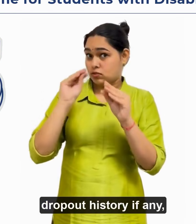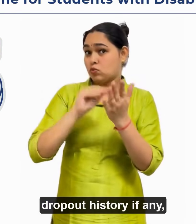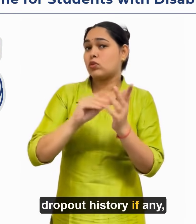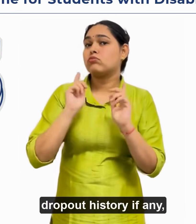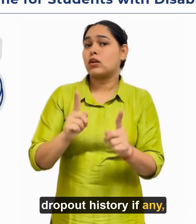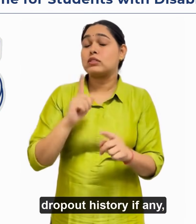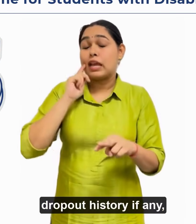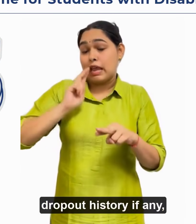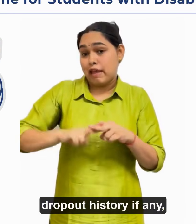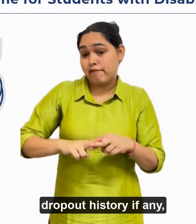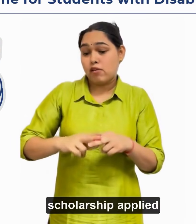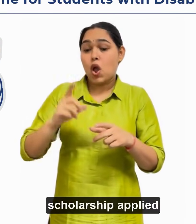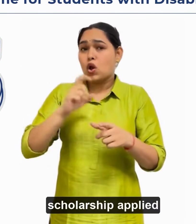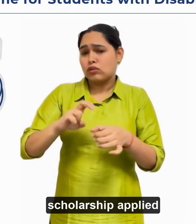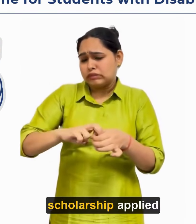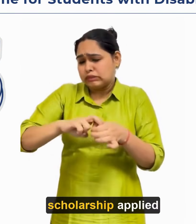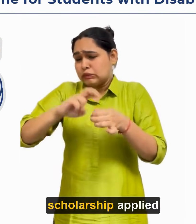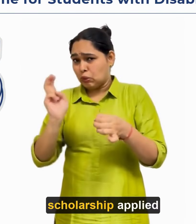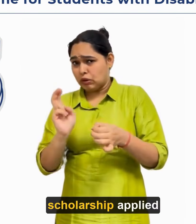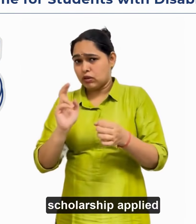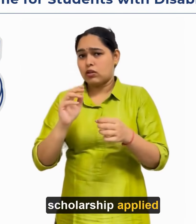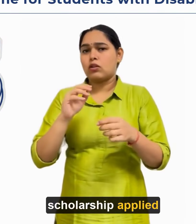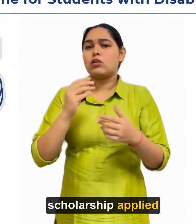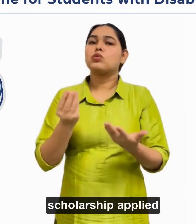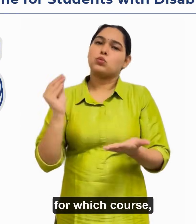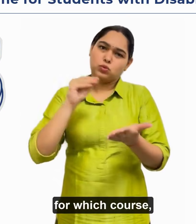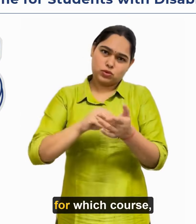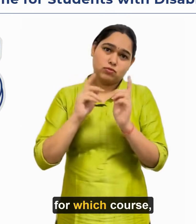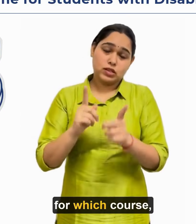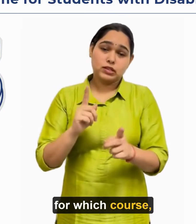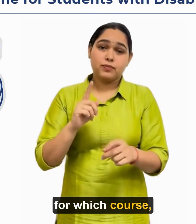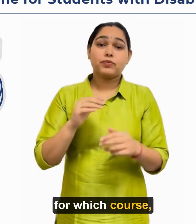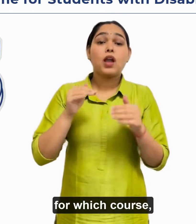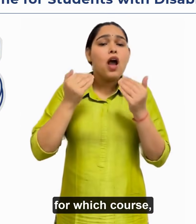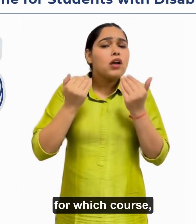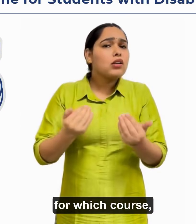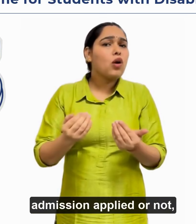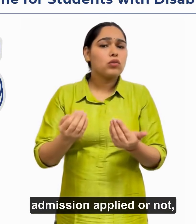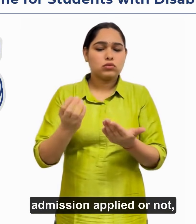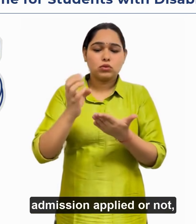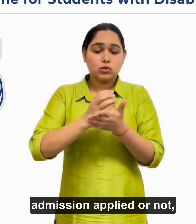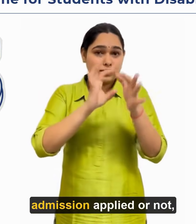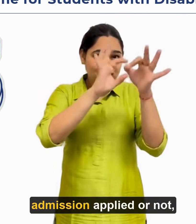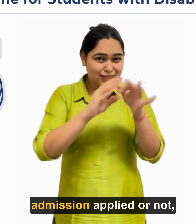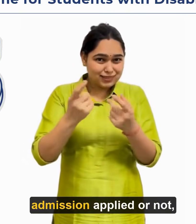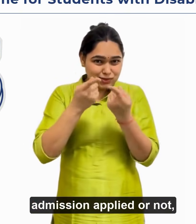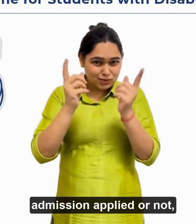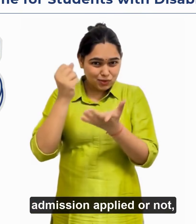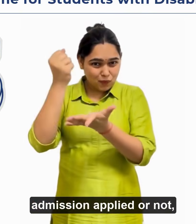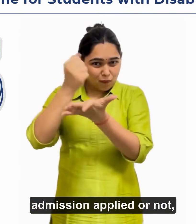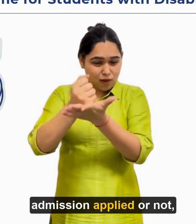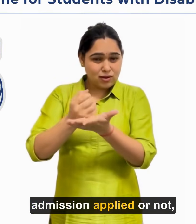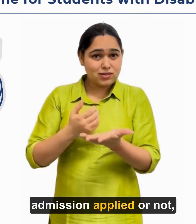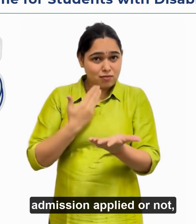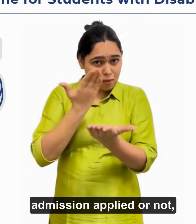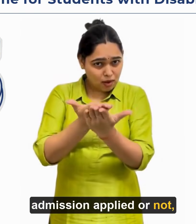if any, scholarship applied for which course, admission applied or